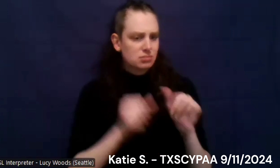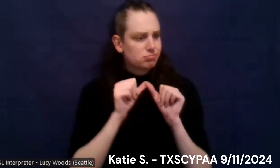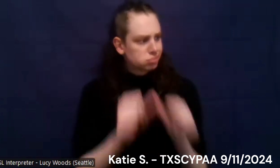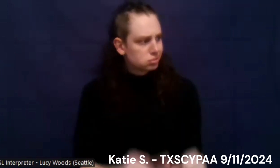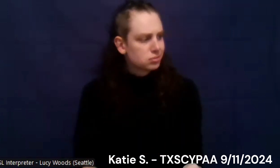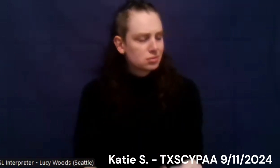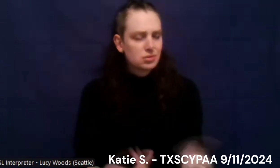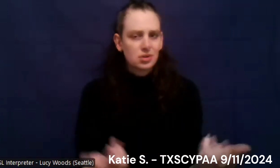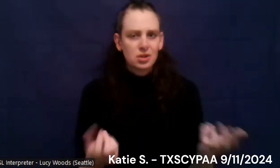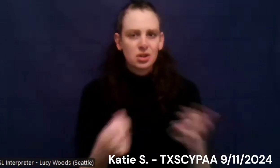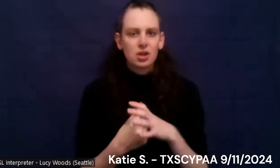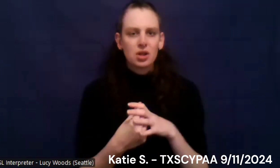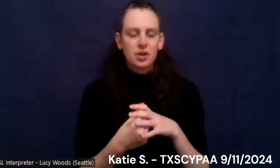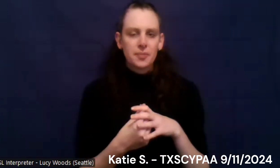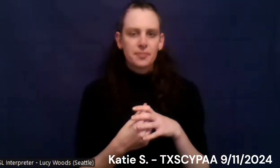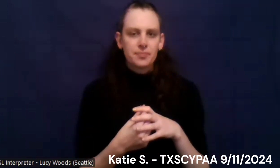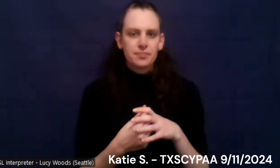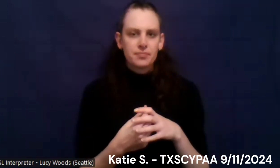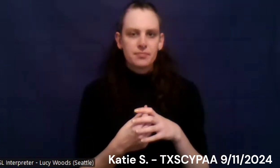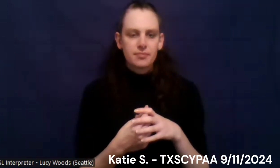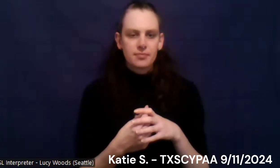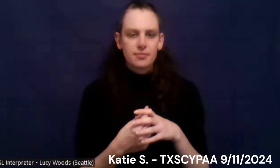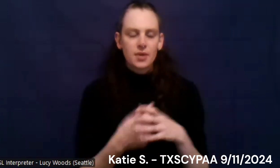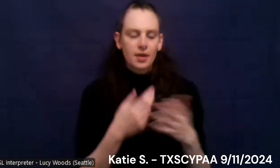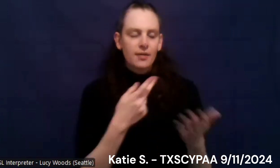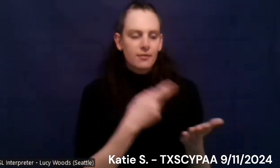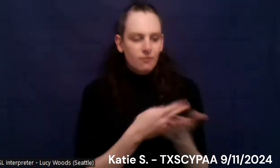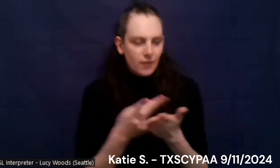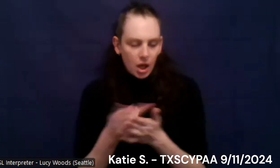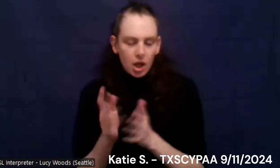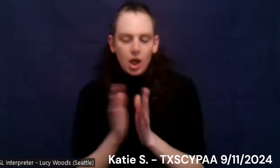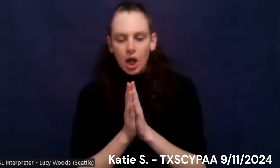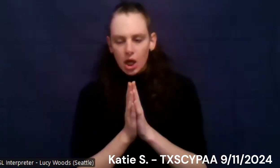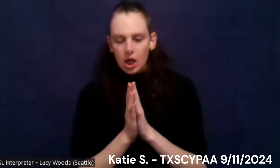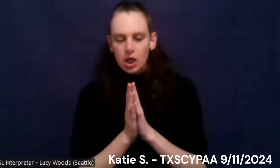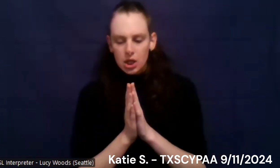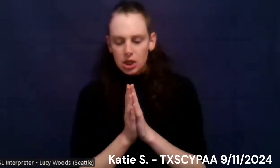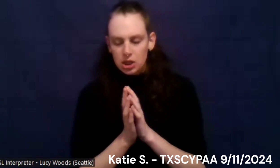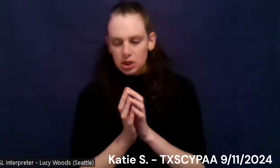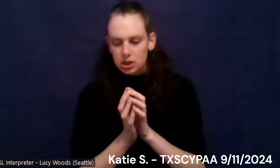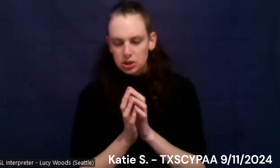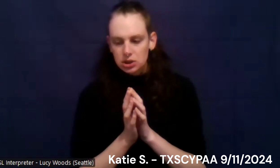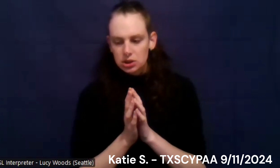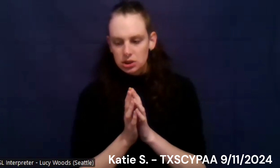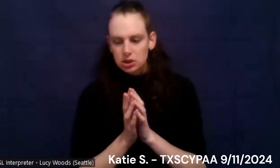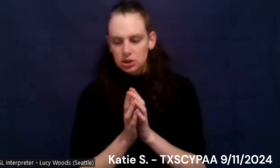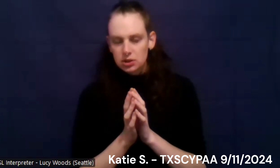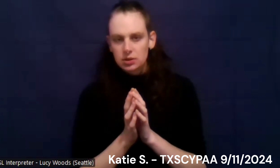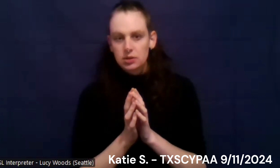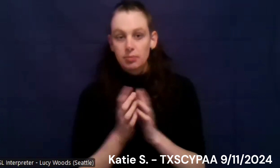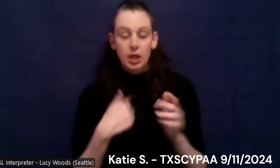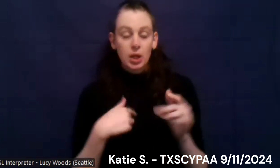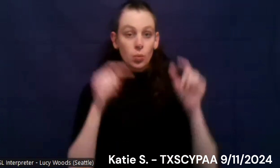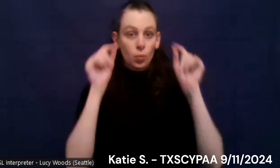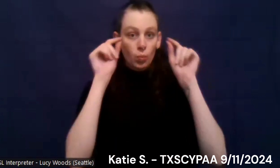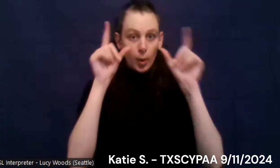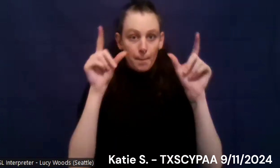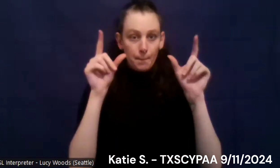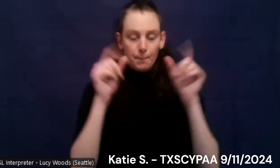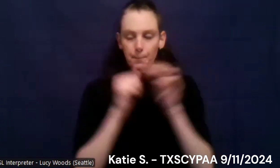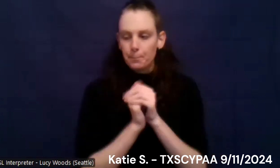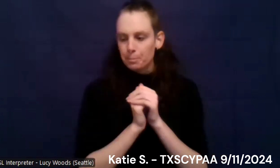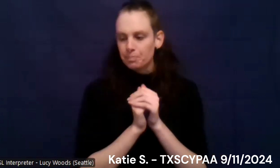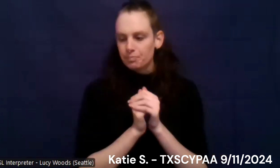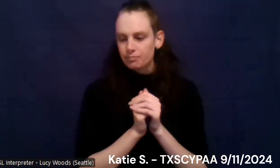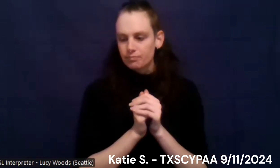I mean, well, failures, but not enough, yet. but I woke up and